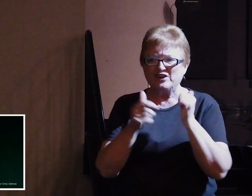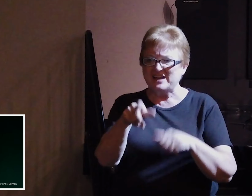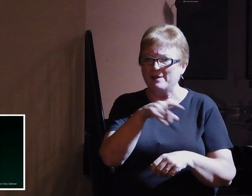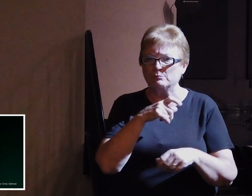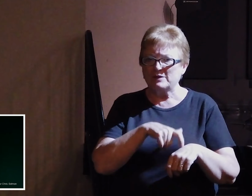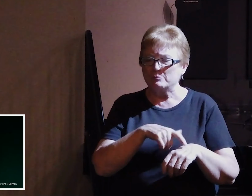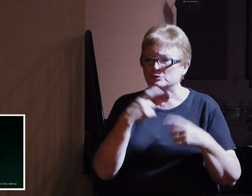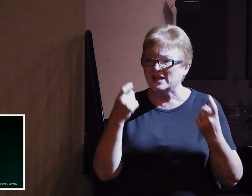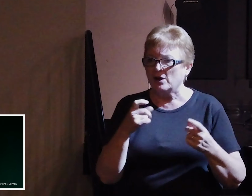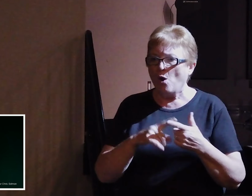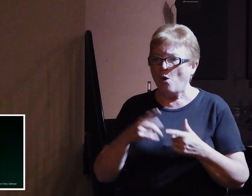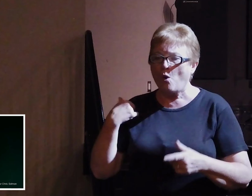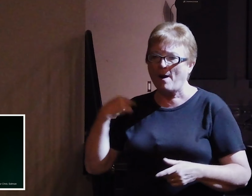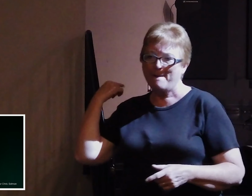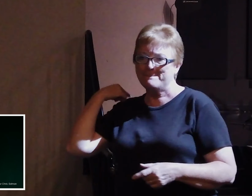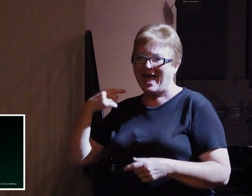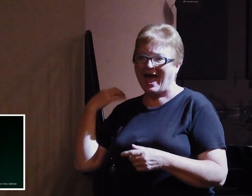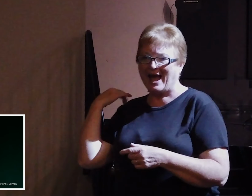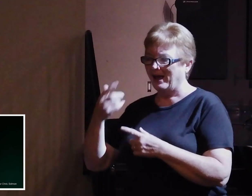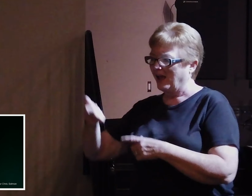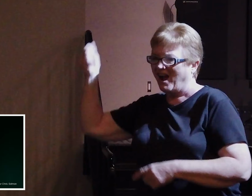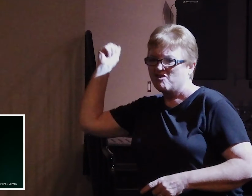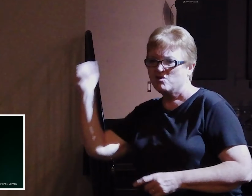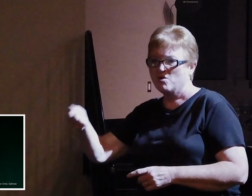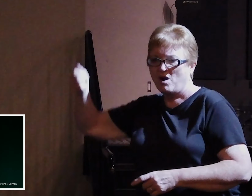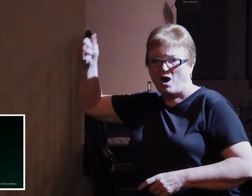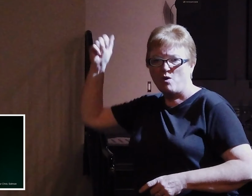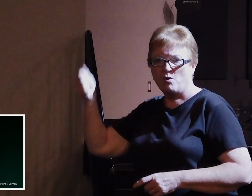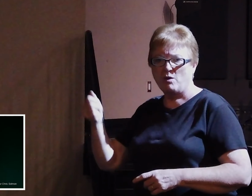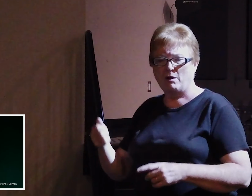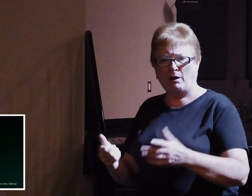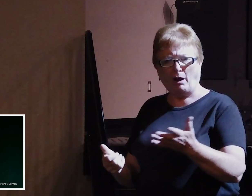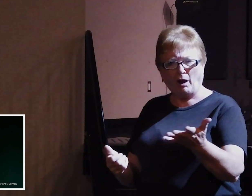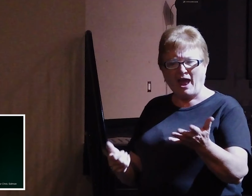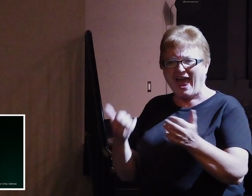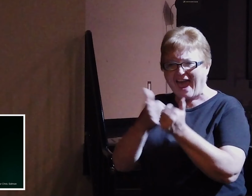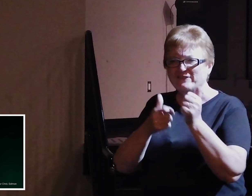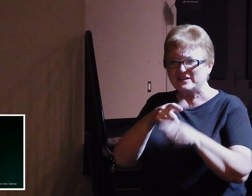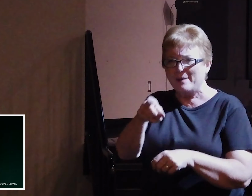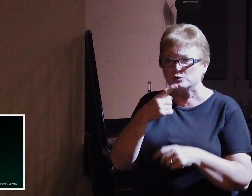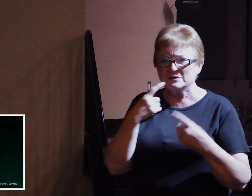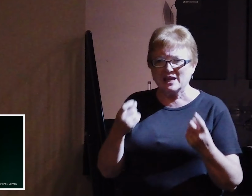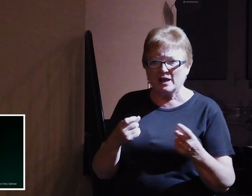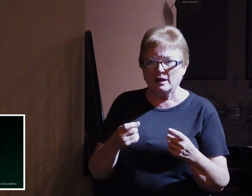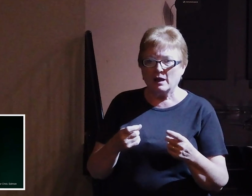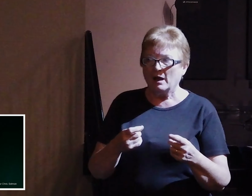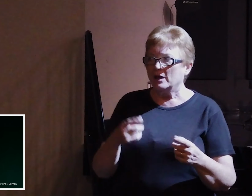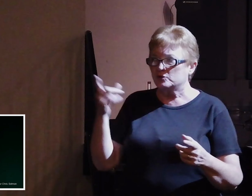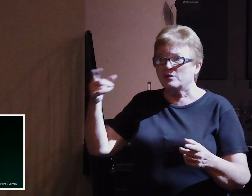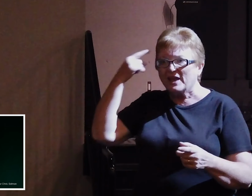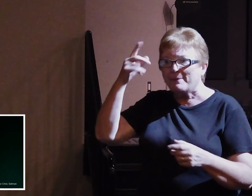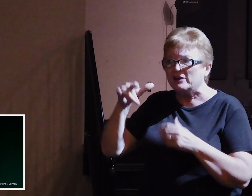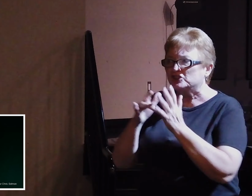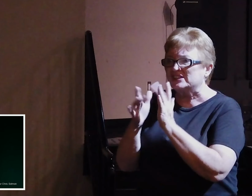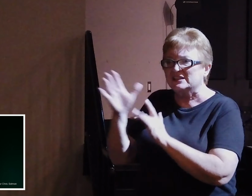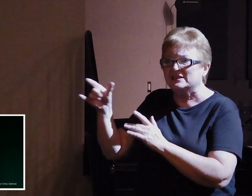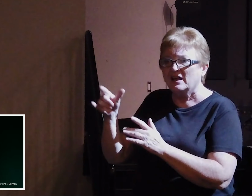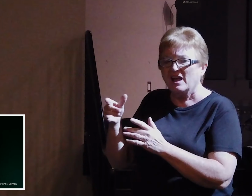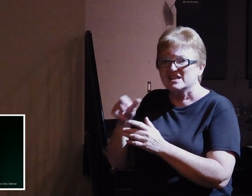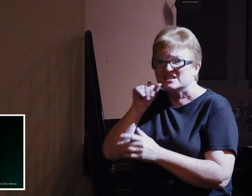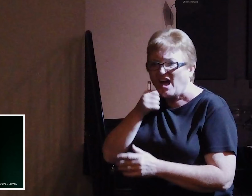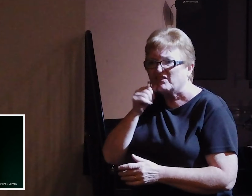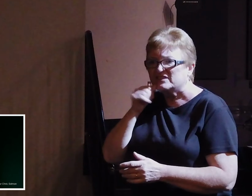experienced that up close and personal, you would never want to sin. And so Jesus, Paul reminds us,